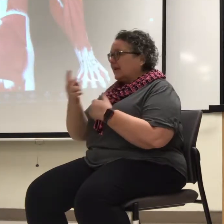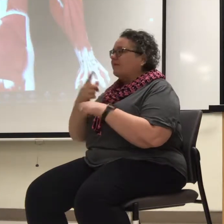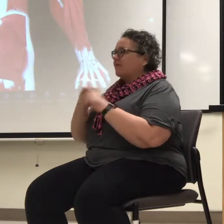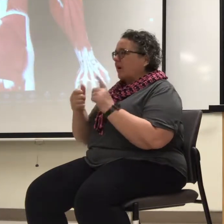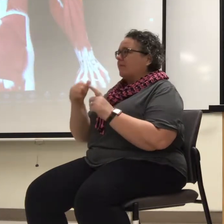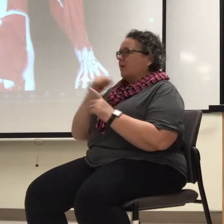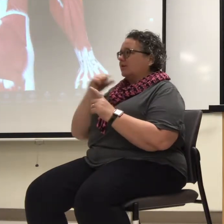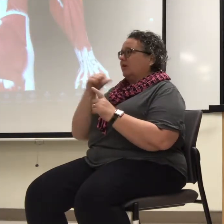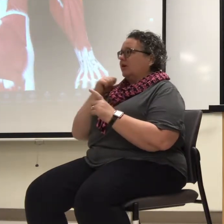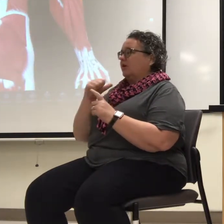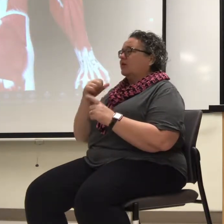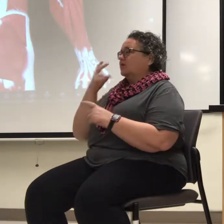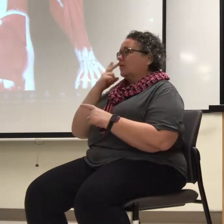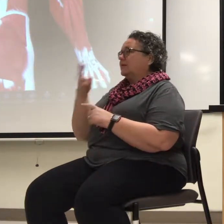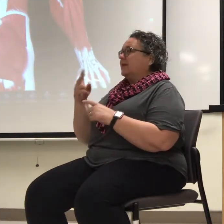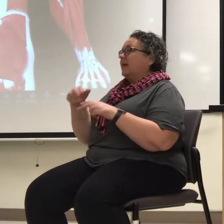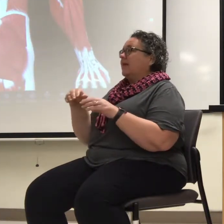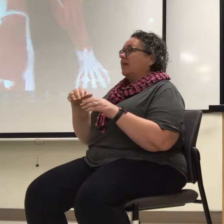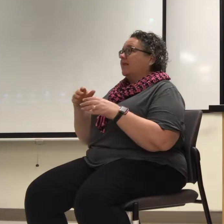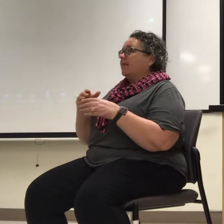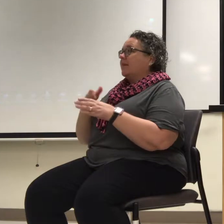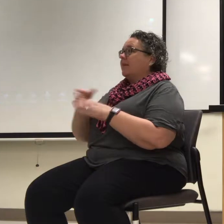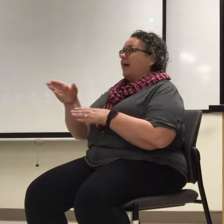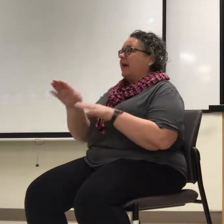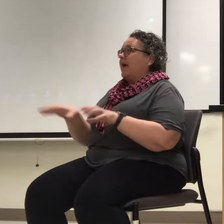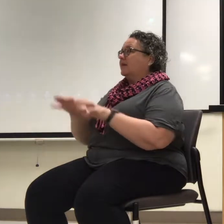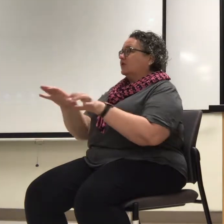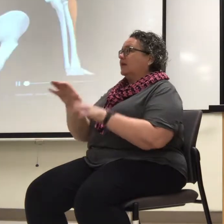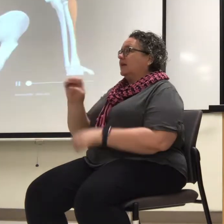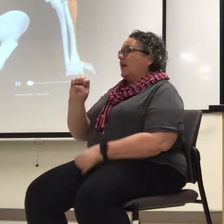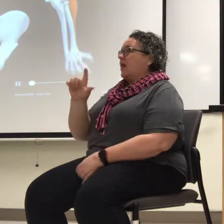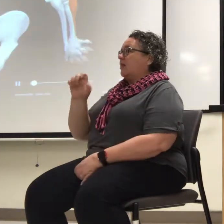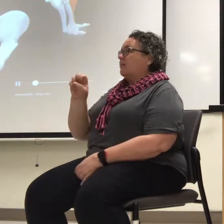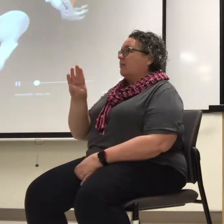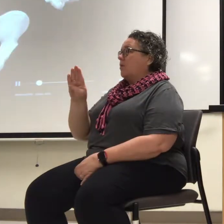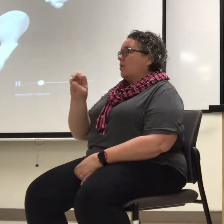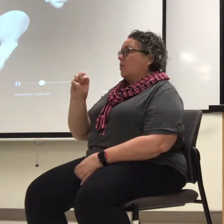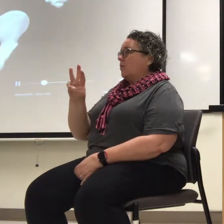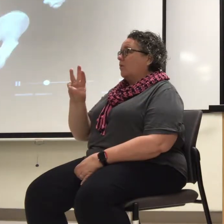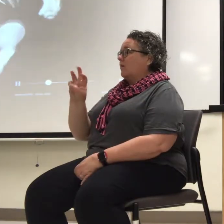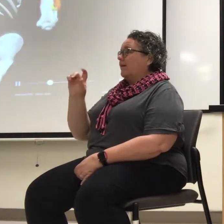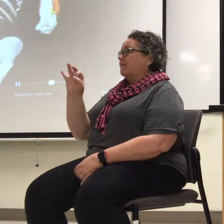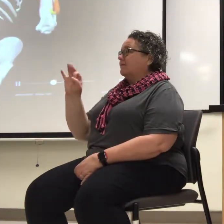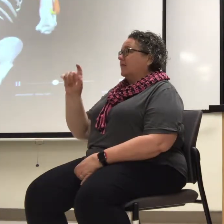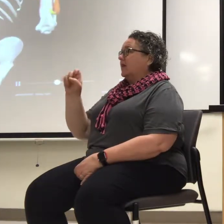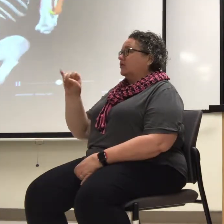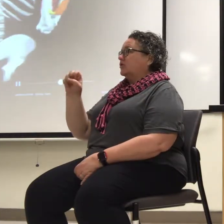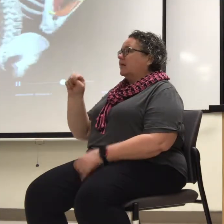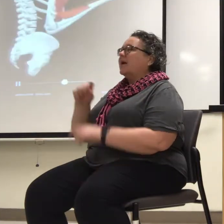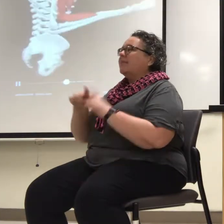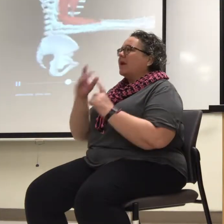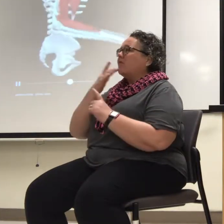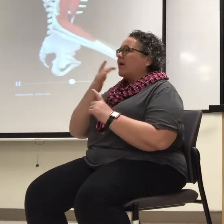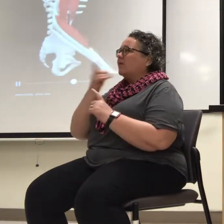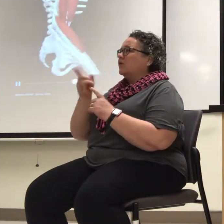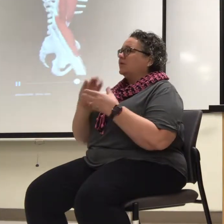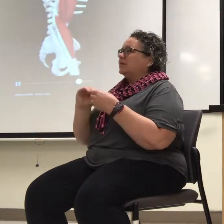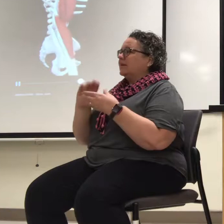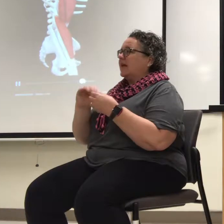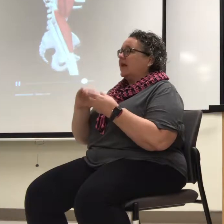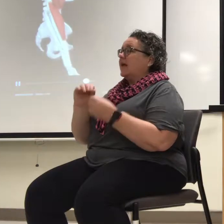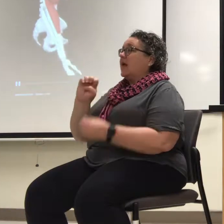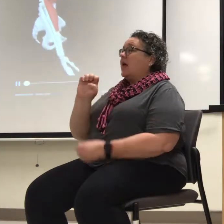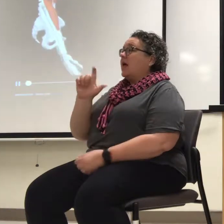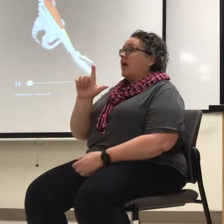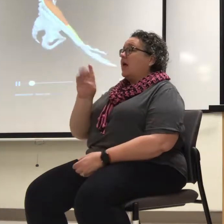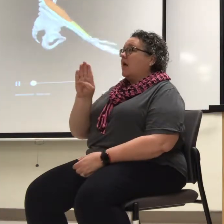compartment. Let's look at the main action, elbow flexion. However, I would want you to say elbow flexion,